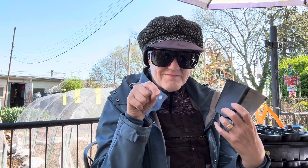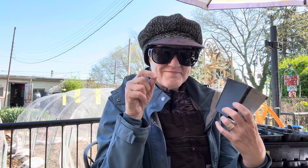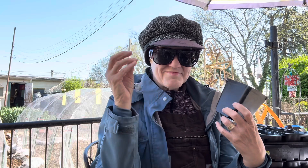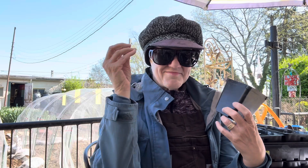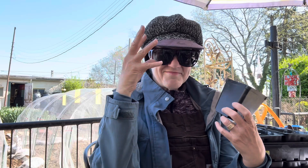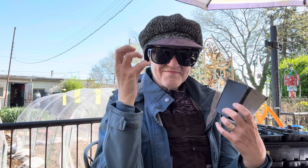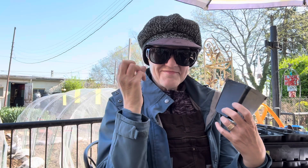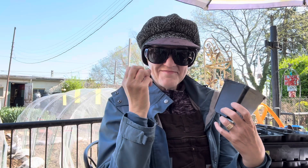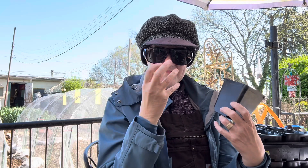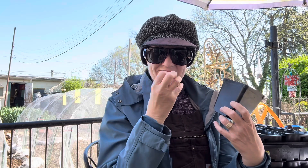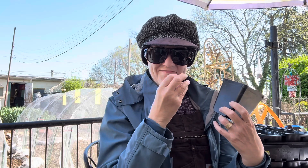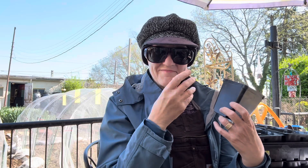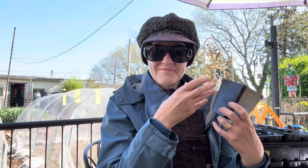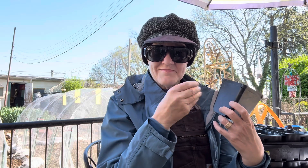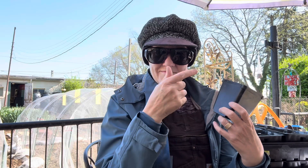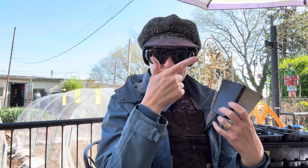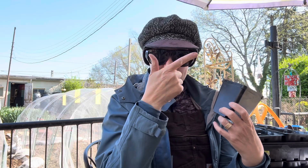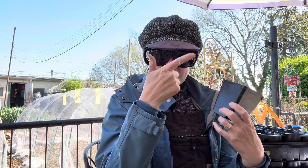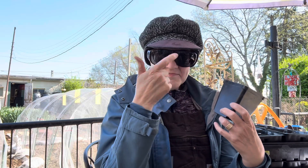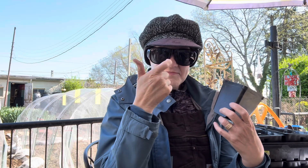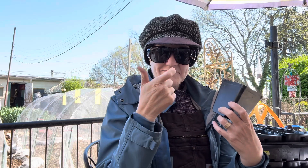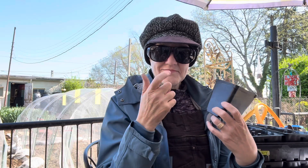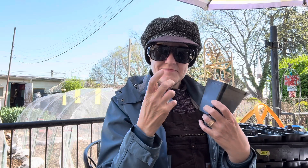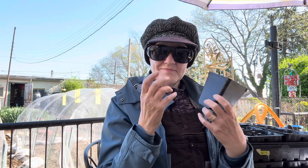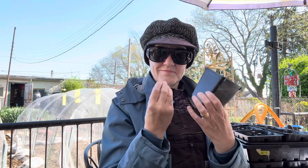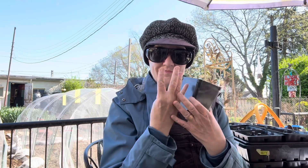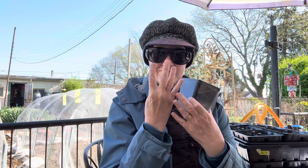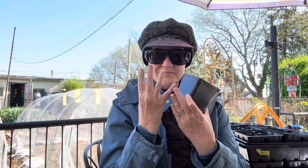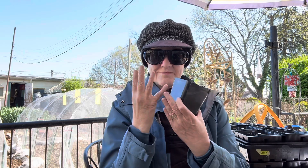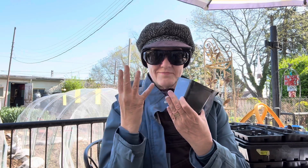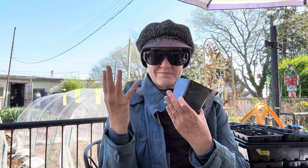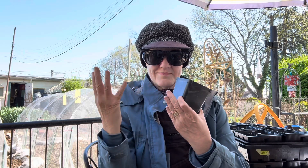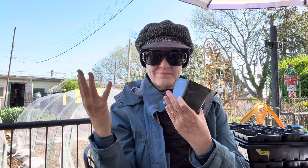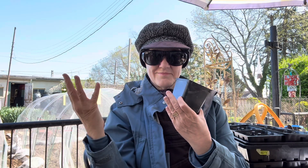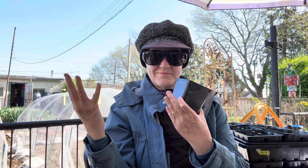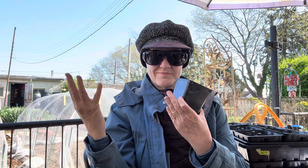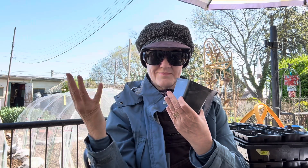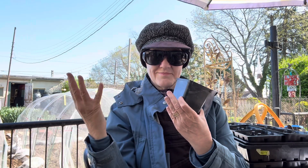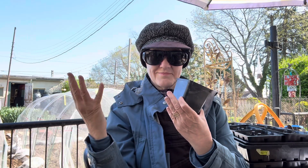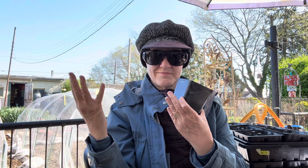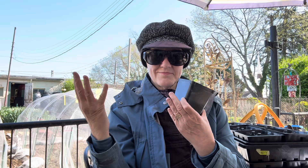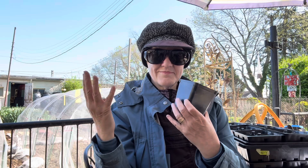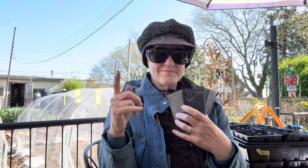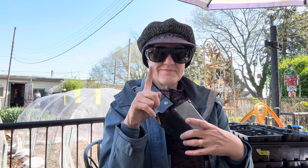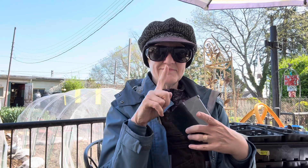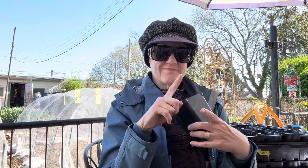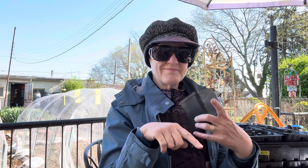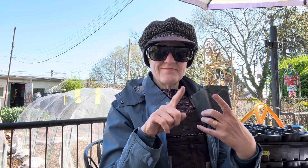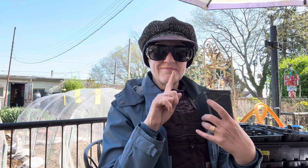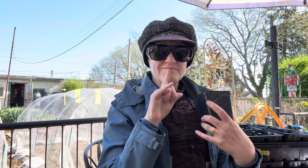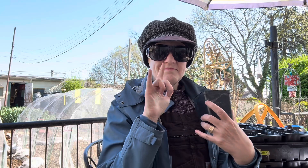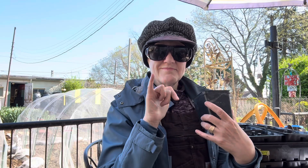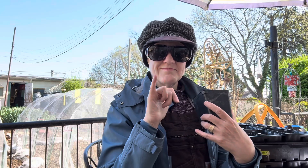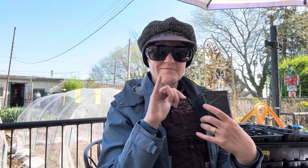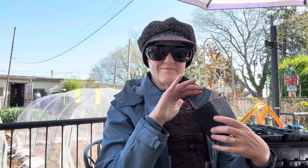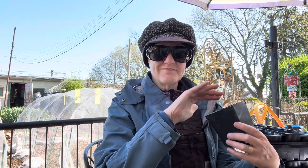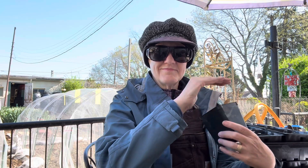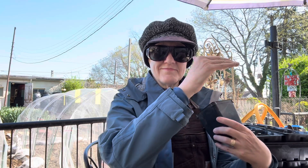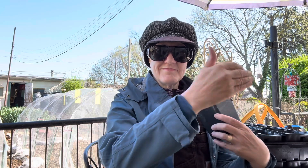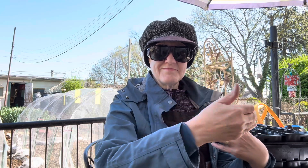Because all my urban wildlife in the garden would pick direct sown seeds, I like to plant them in pots. And I like to